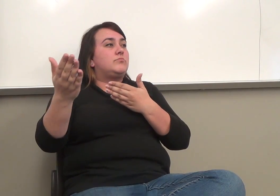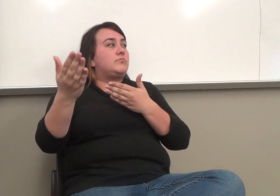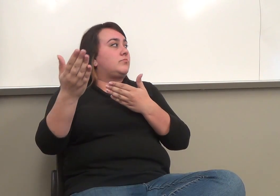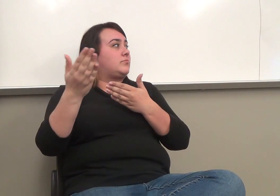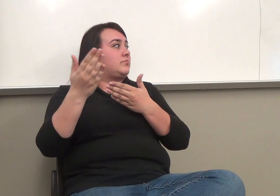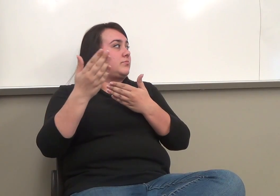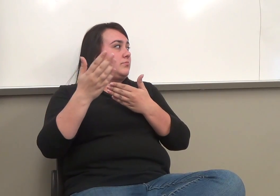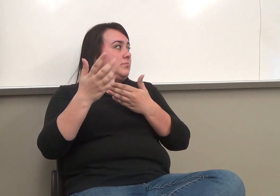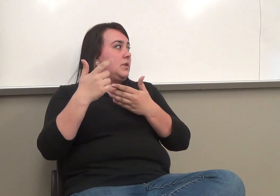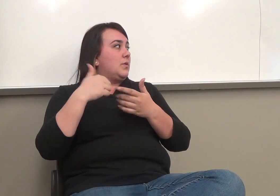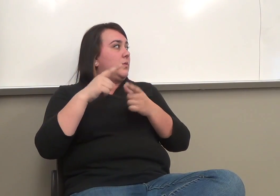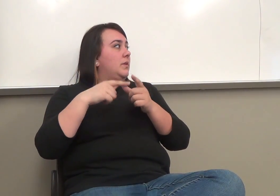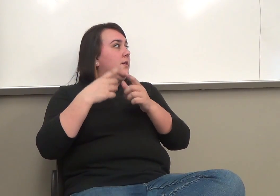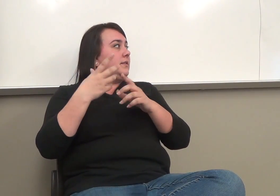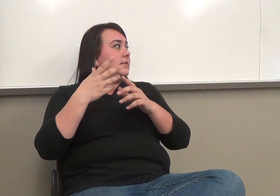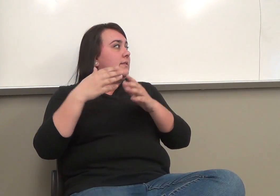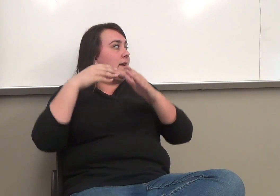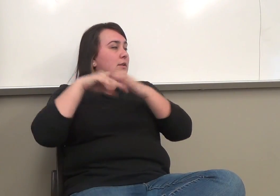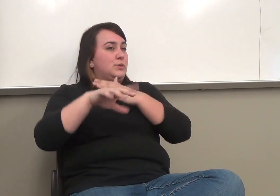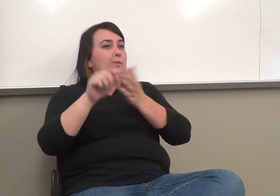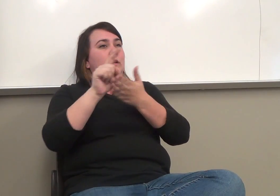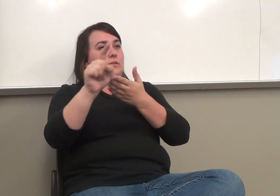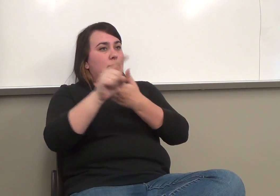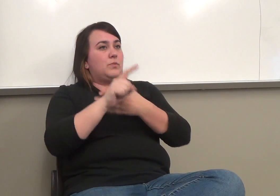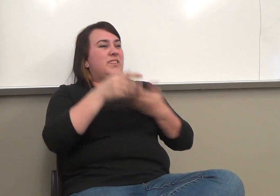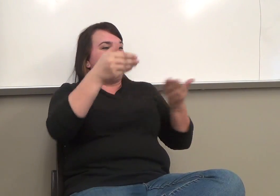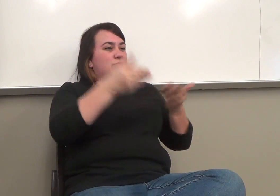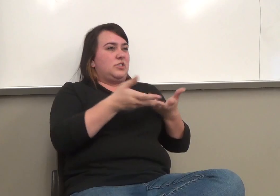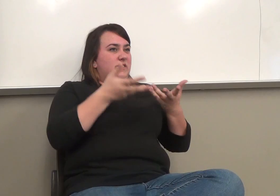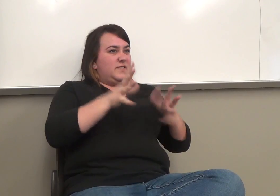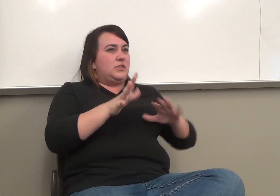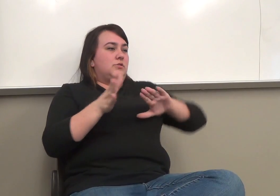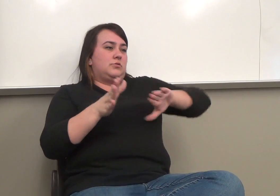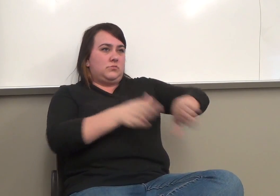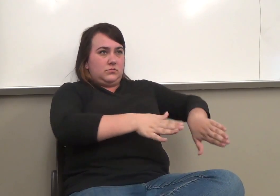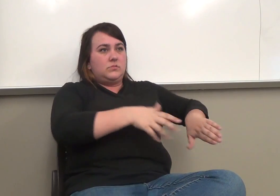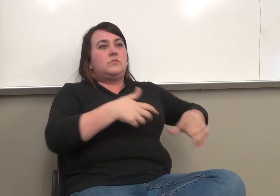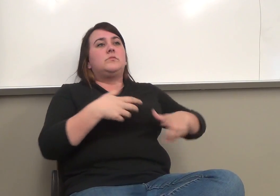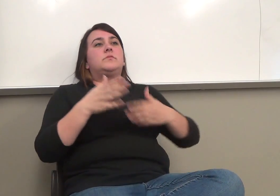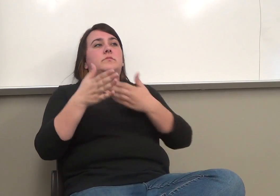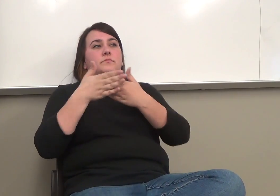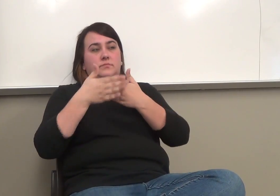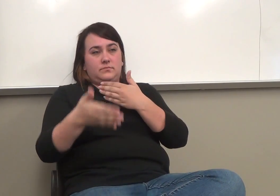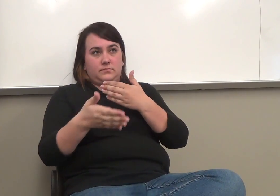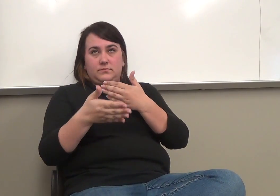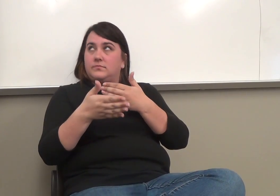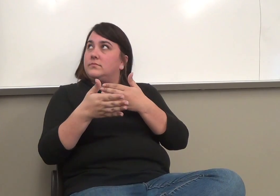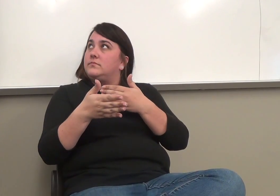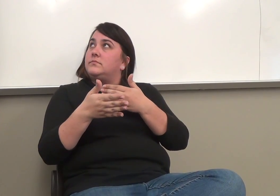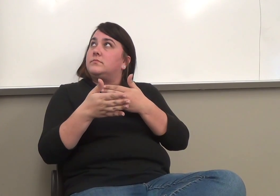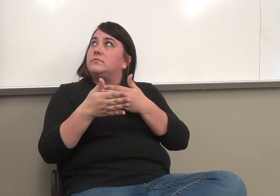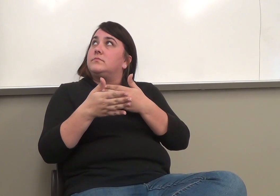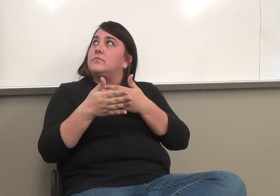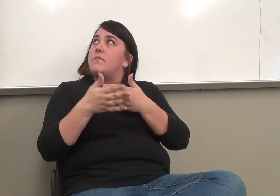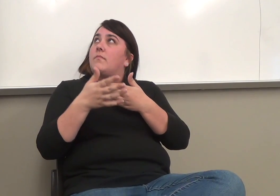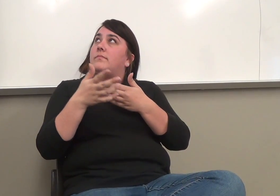we've gotten the introduction to the class kind of over with, you'll notice that